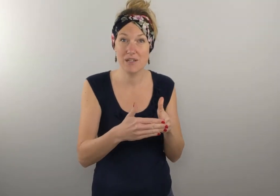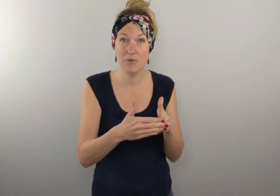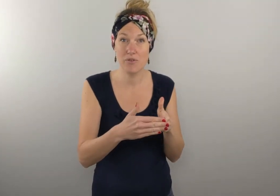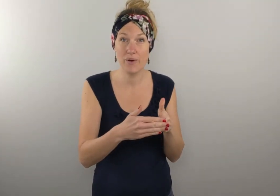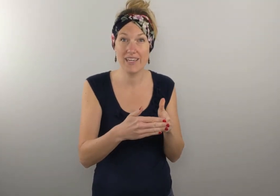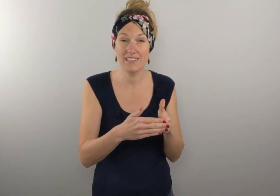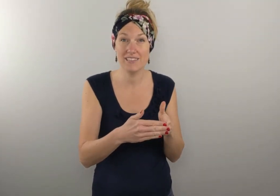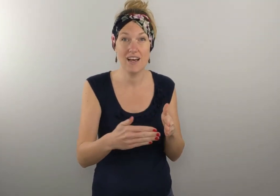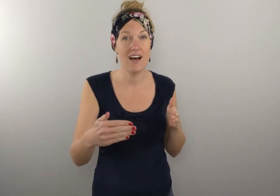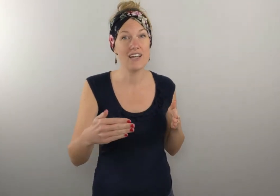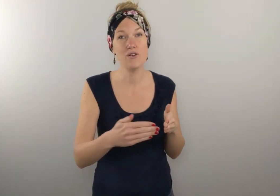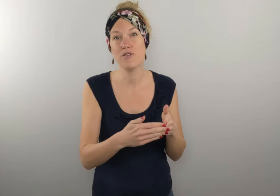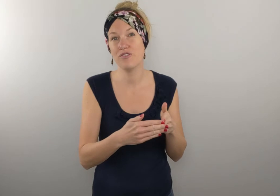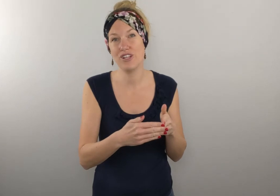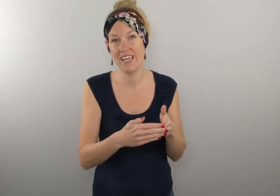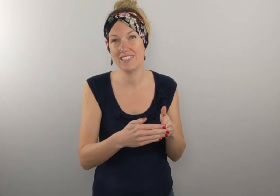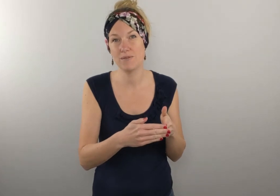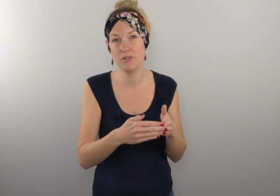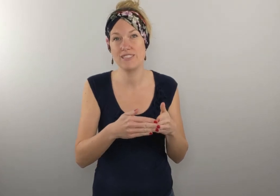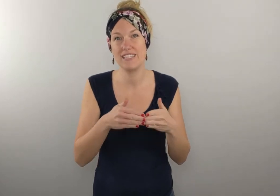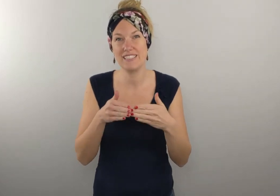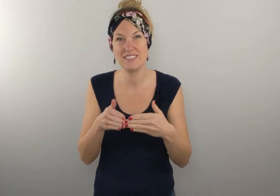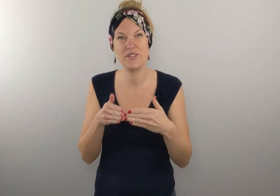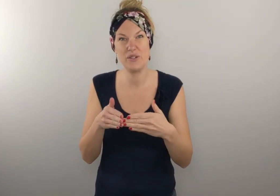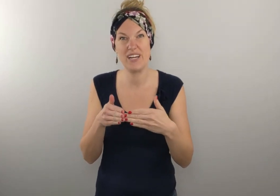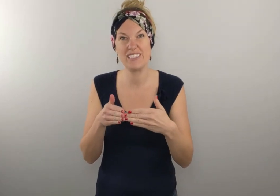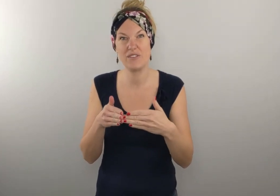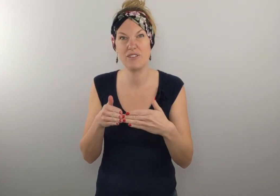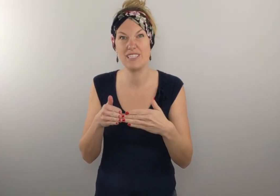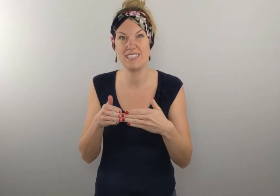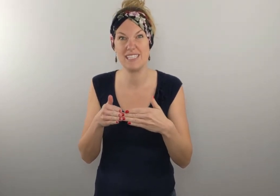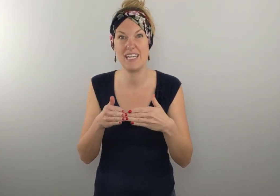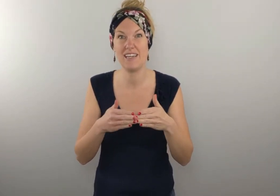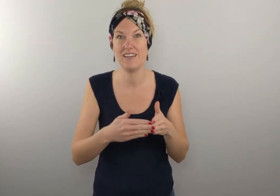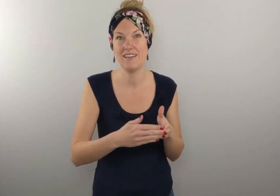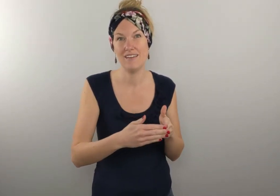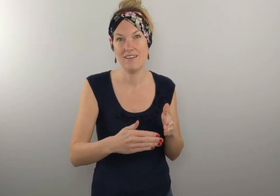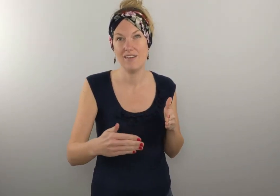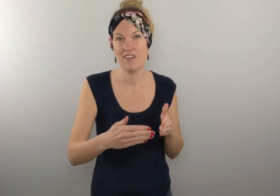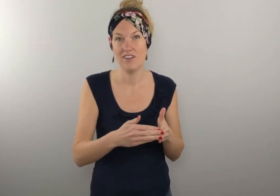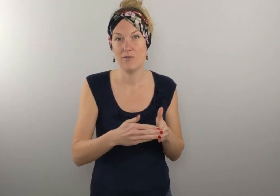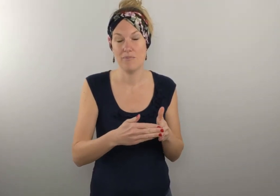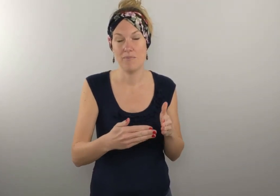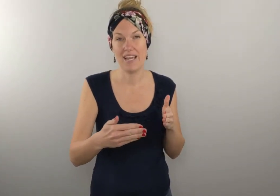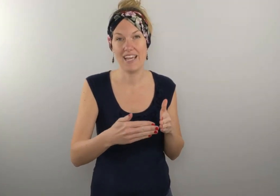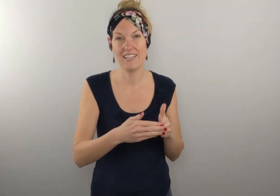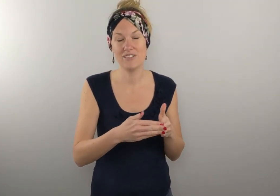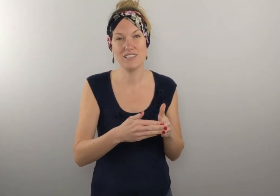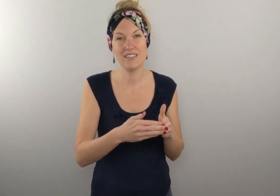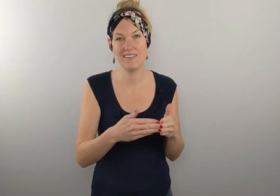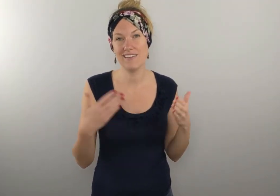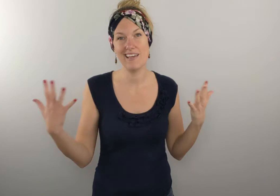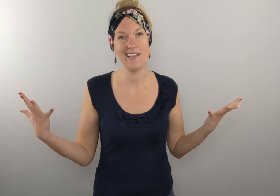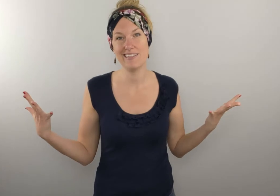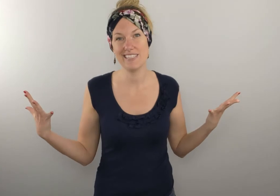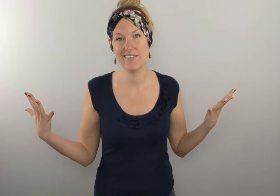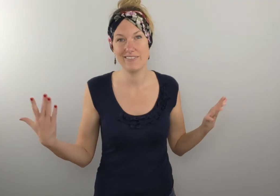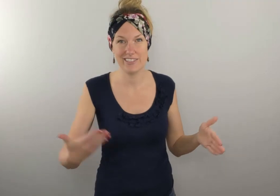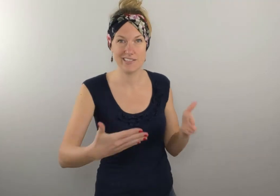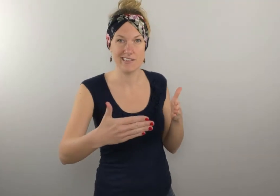both ways. I do it with full hands mostly so you guys can really see my hands really clearly, and it's how I first learned